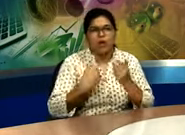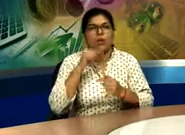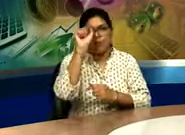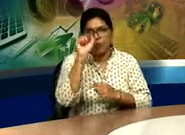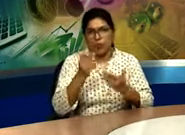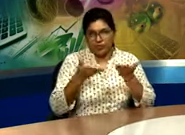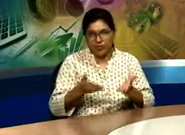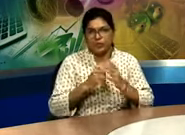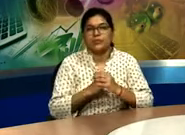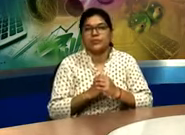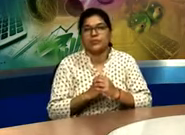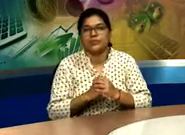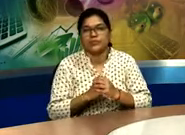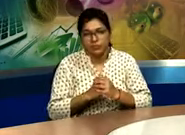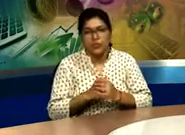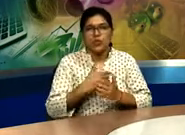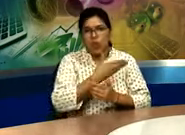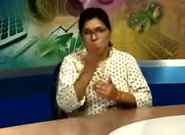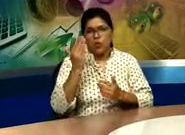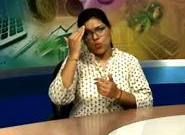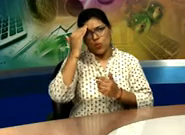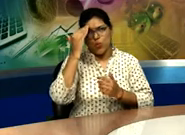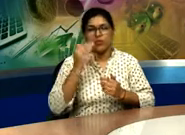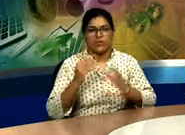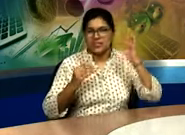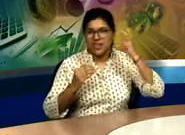Would you all like to know the details of the Mars? Let me tell you